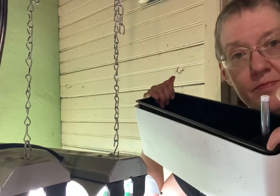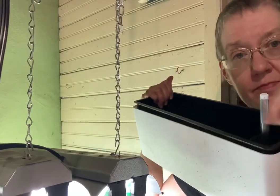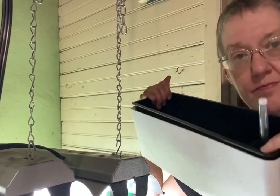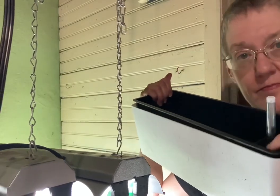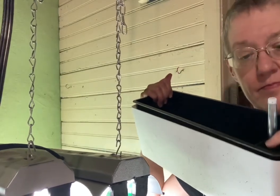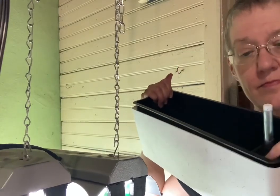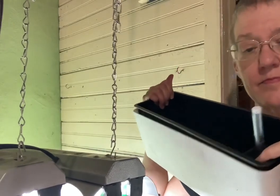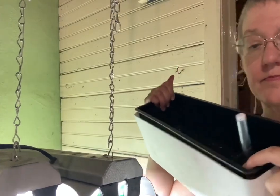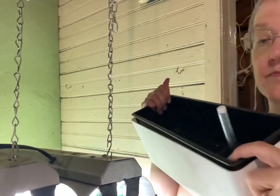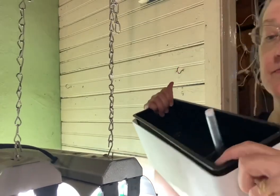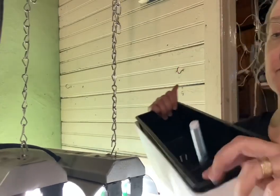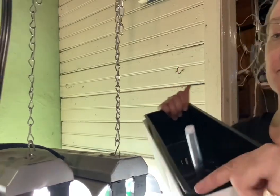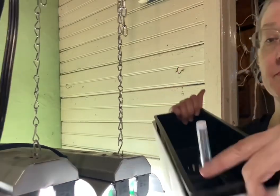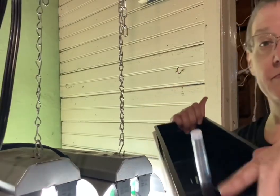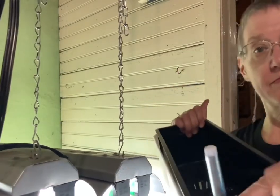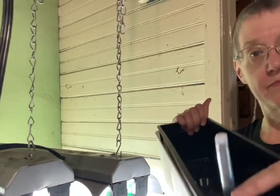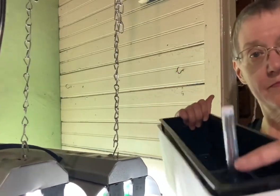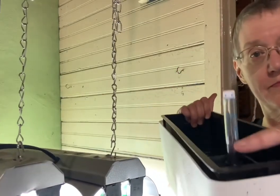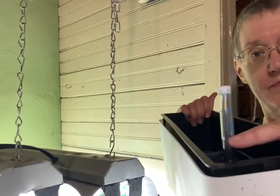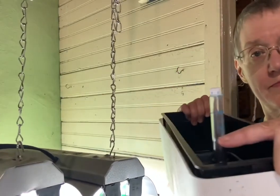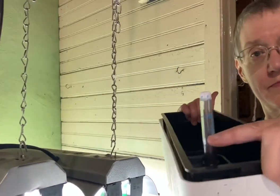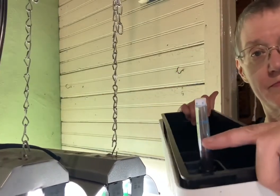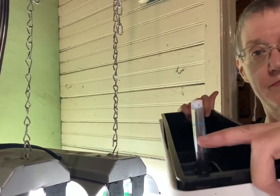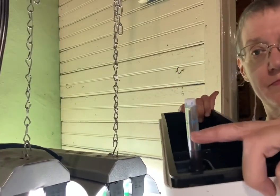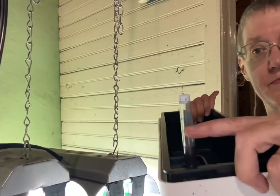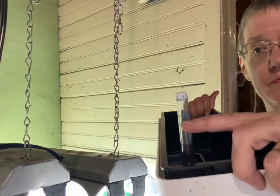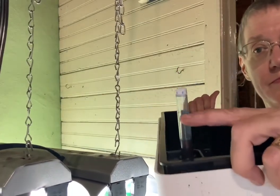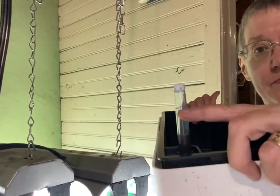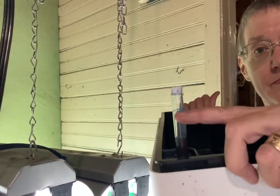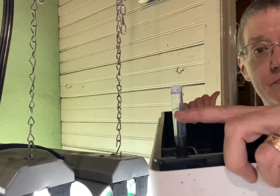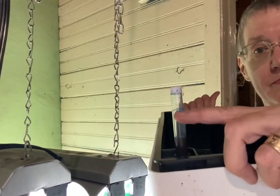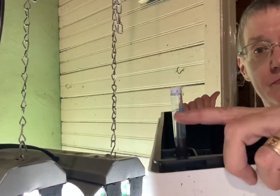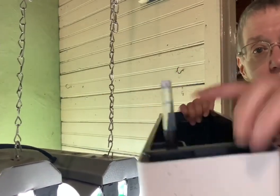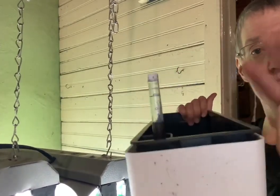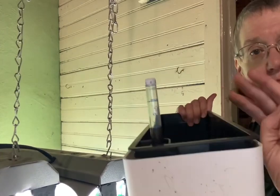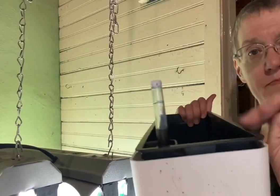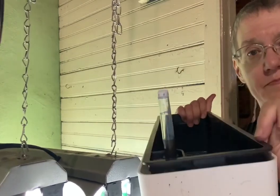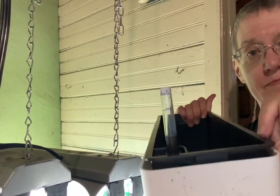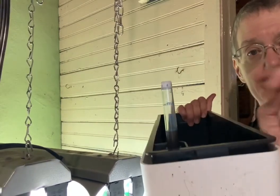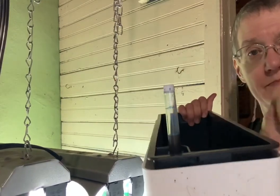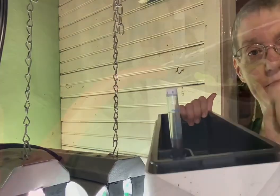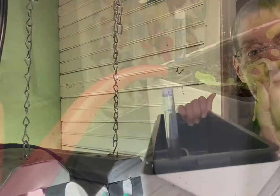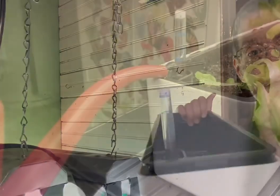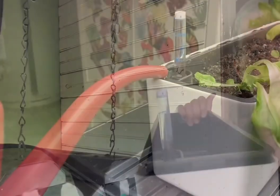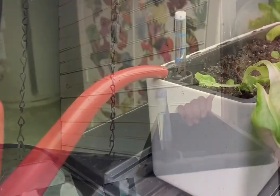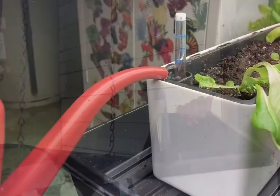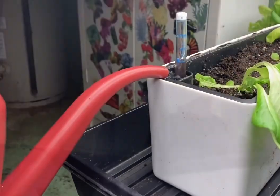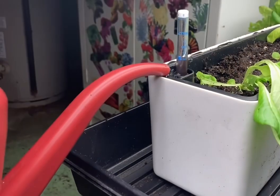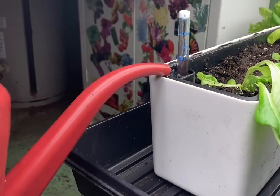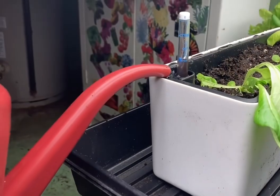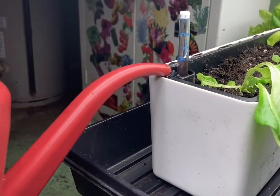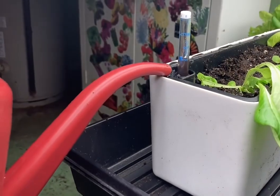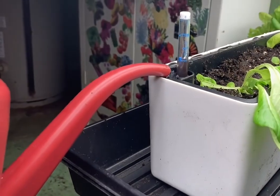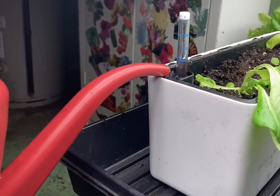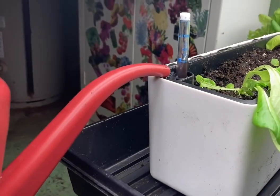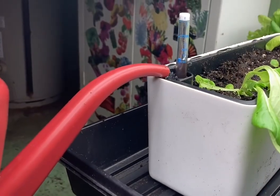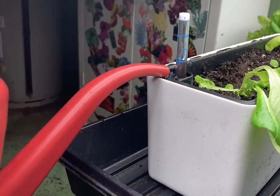So here's where you add the water in, this little spot right here. Then this is the level indicator.